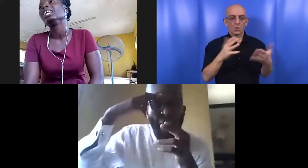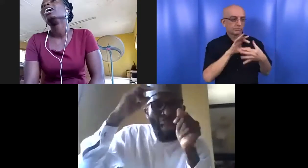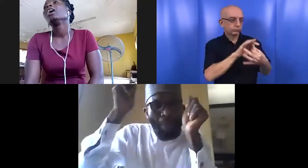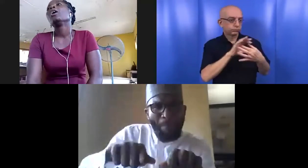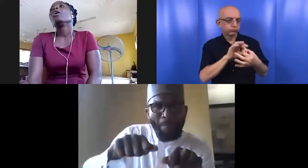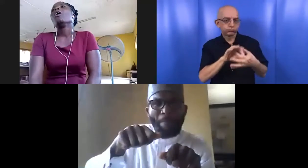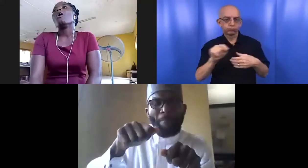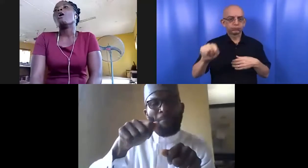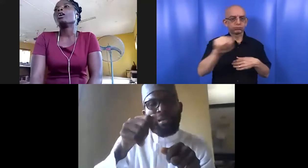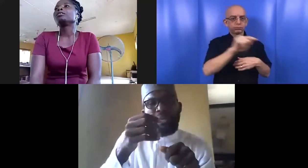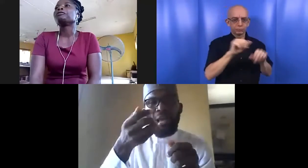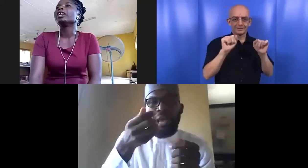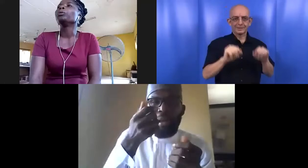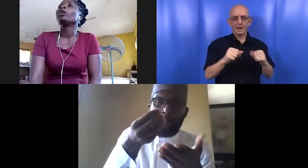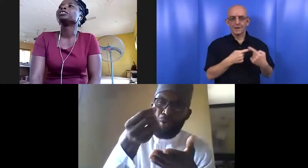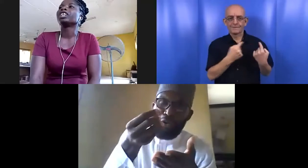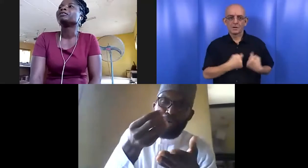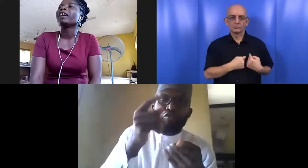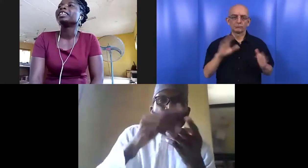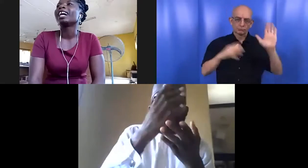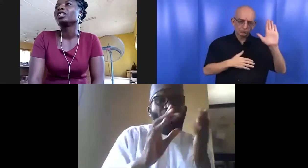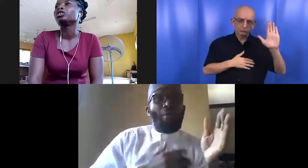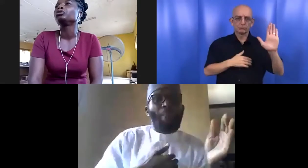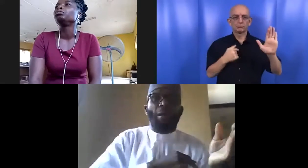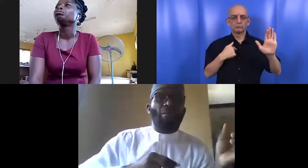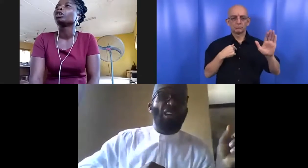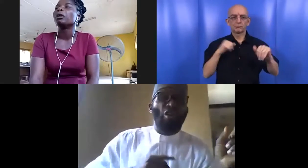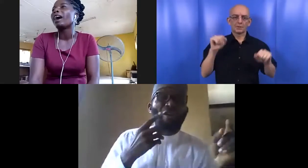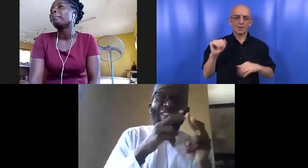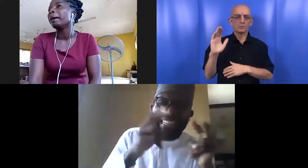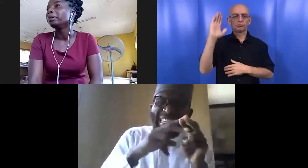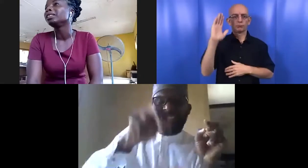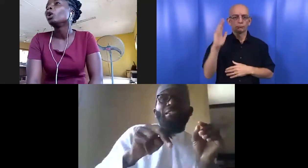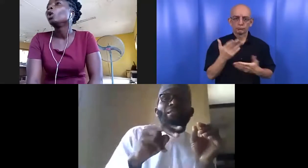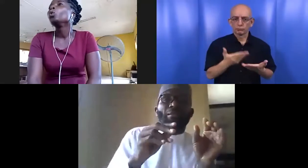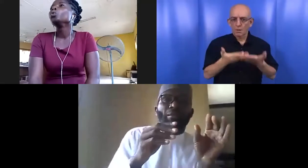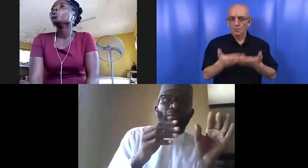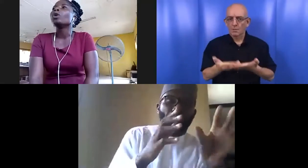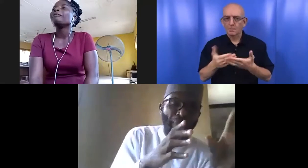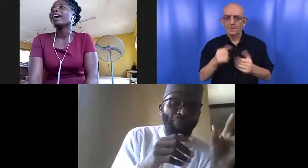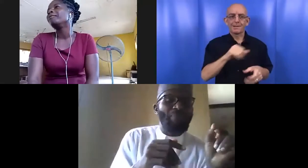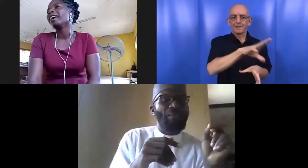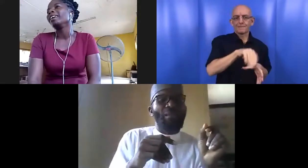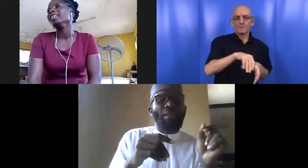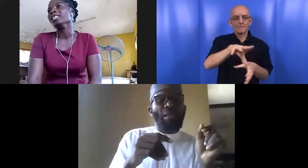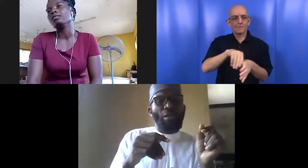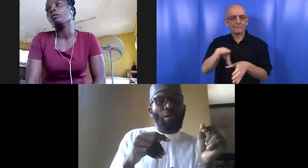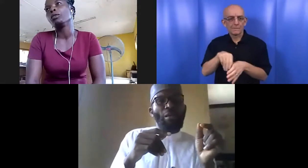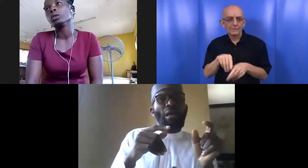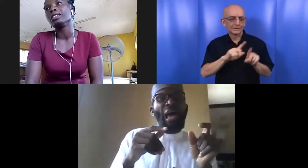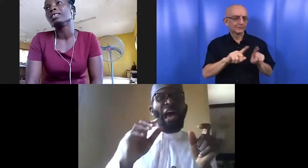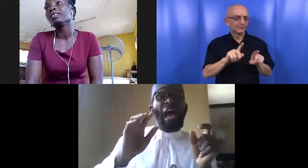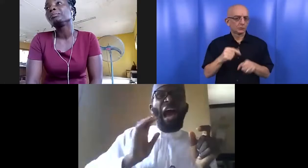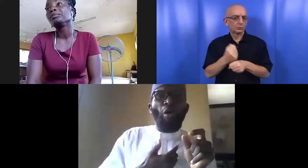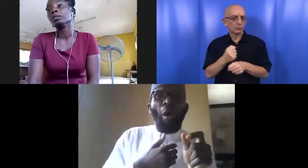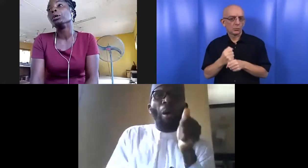community, or to find a way of transferring the cash to some of our members who are very, very in need of